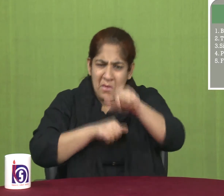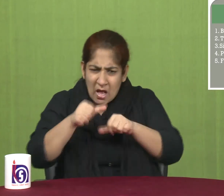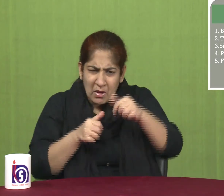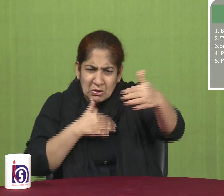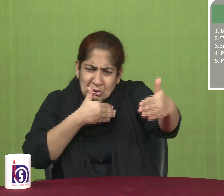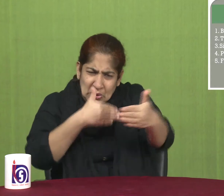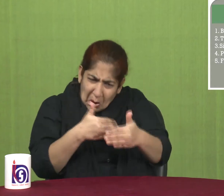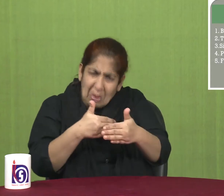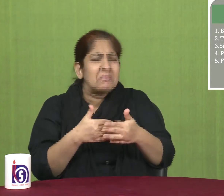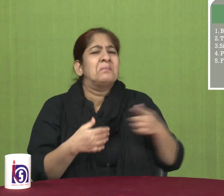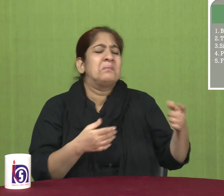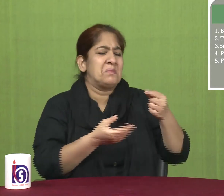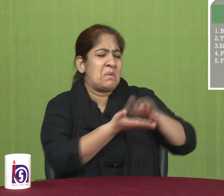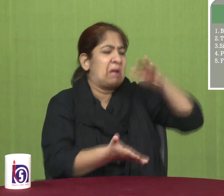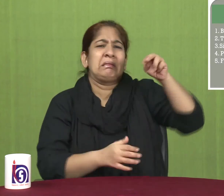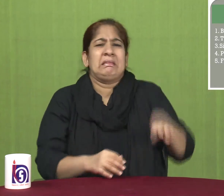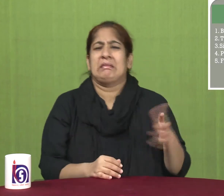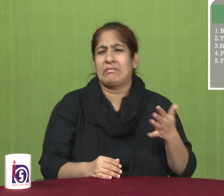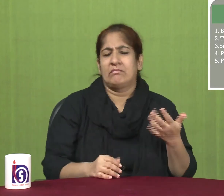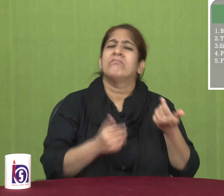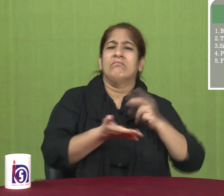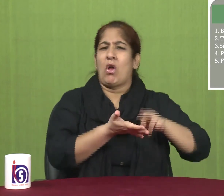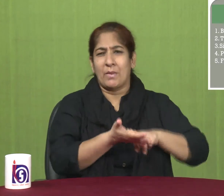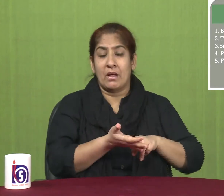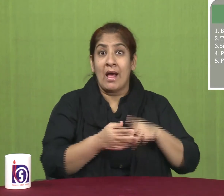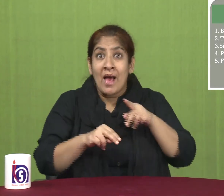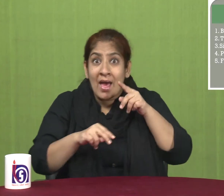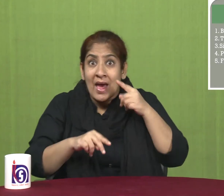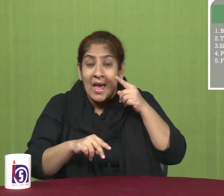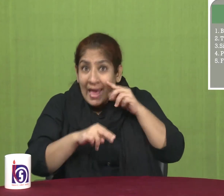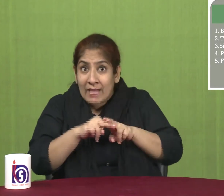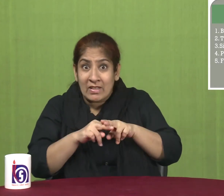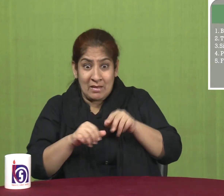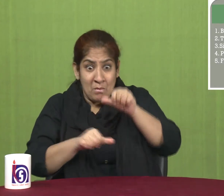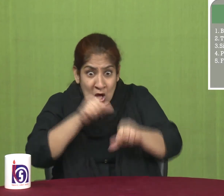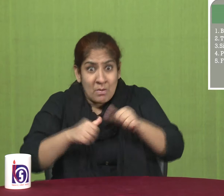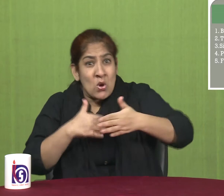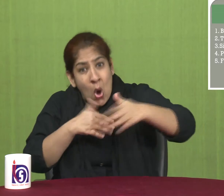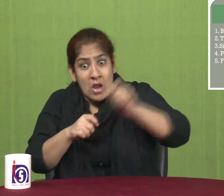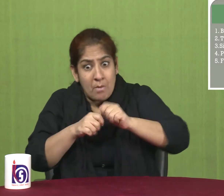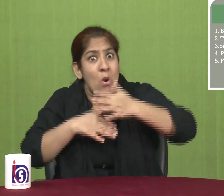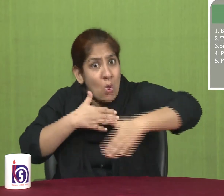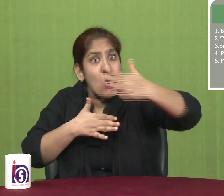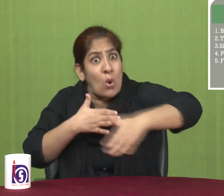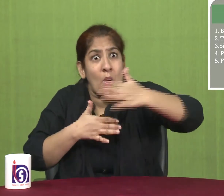To continue your work and the production work, you must have a fixed capital